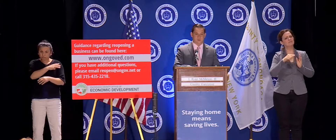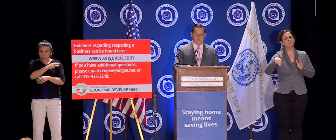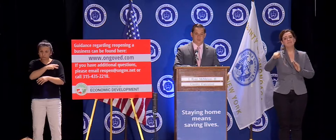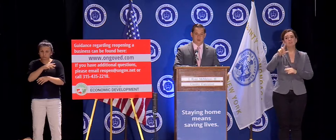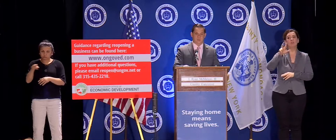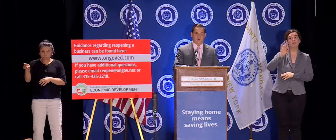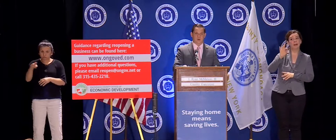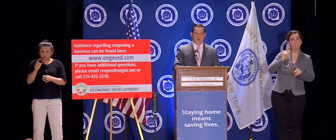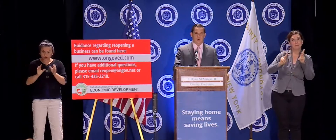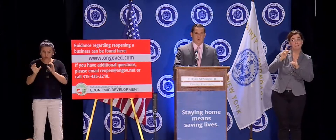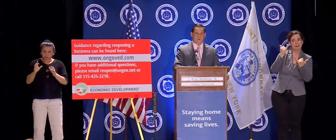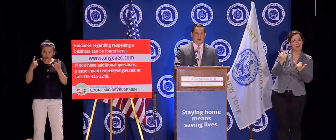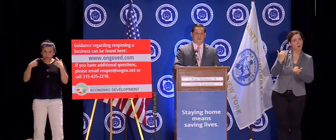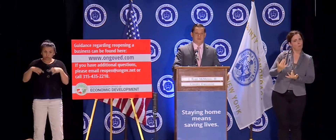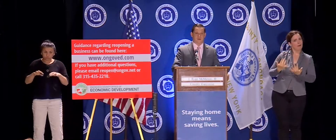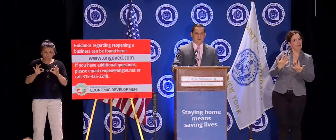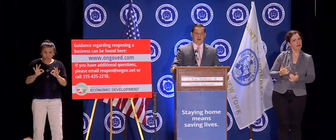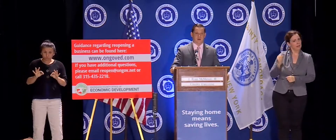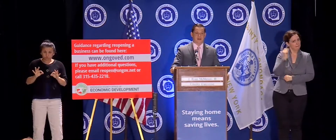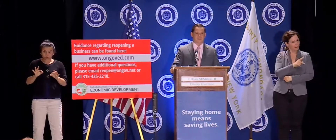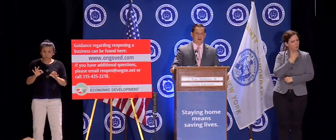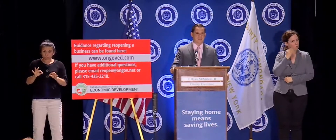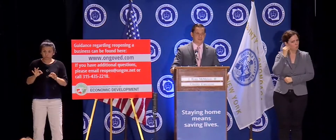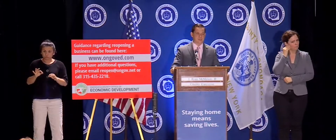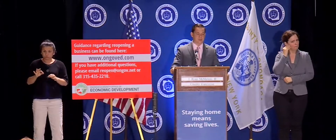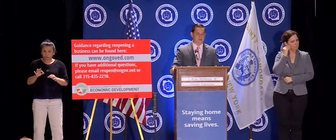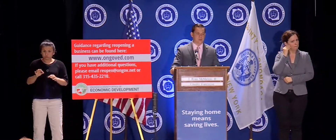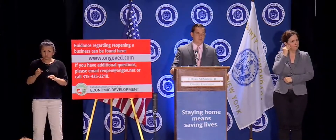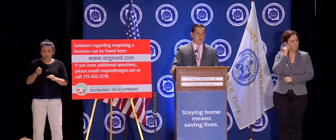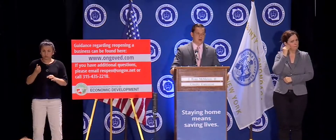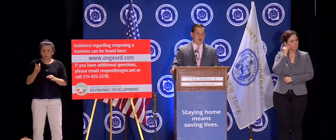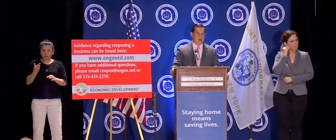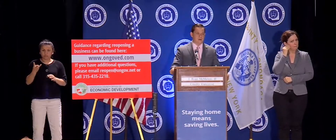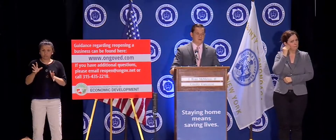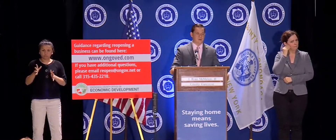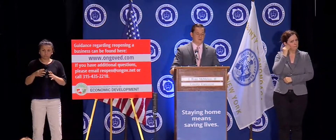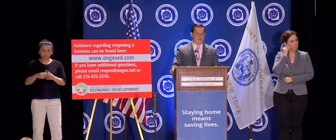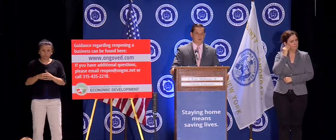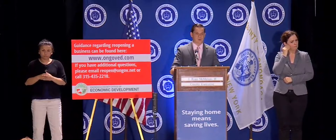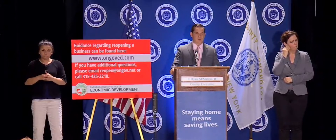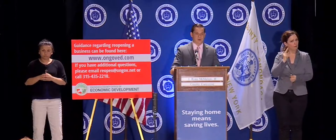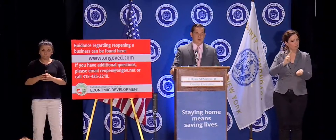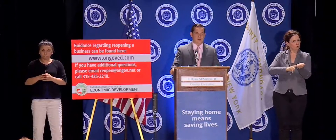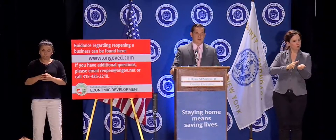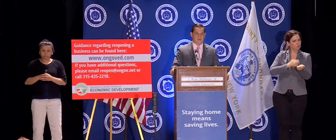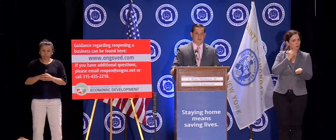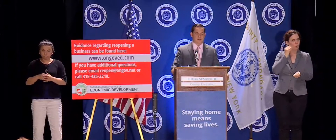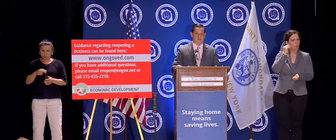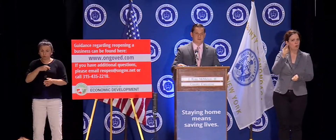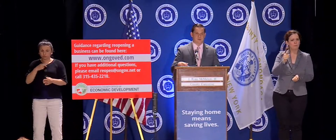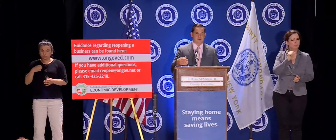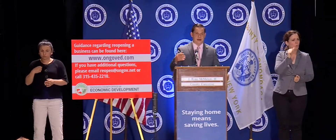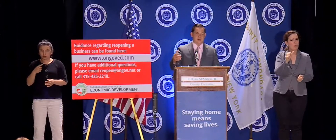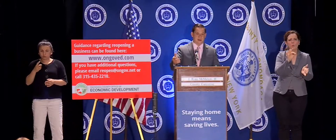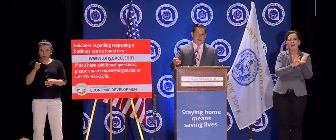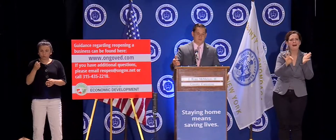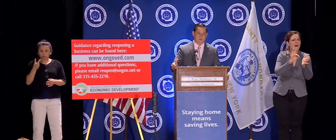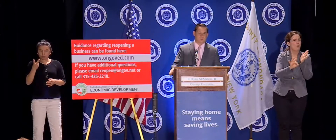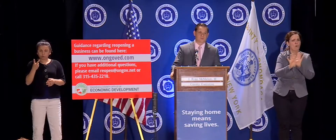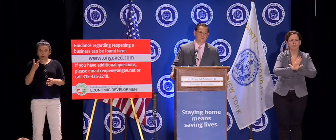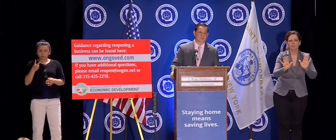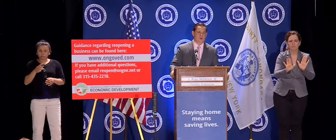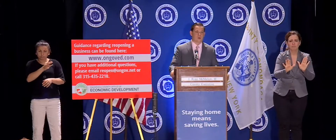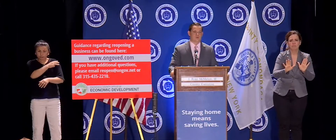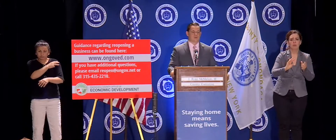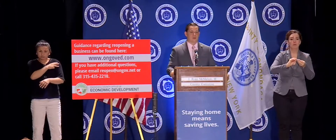the hospitalization number, or we have to figure out a transition to get these individuals out of the